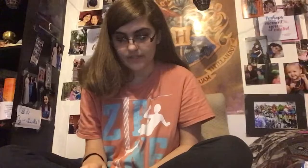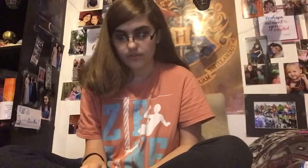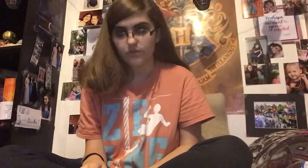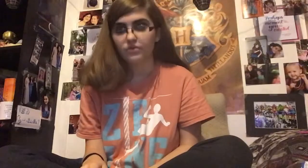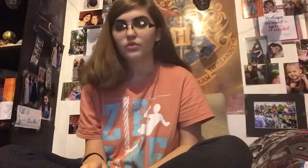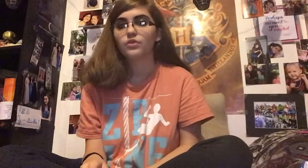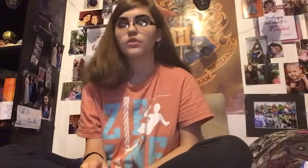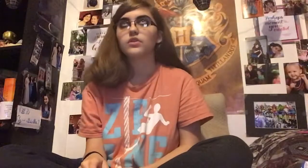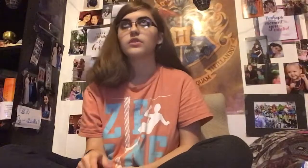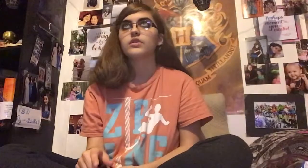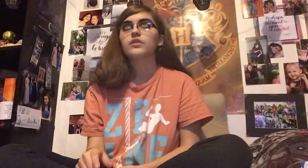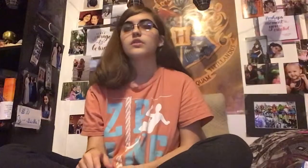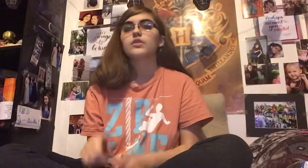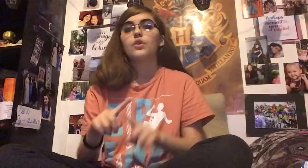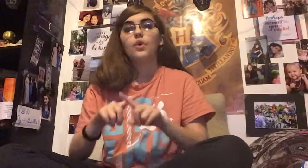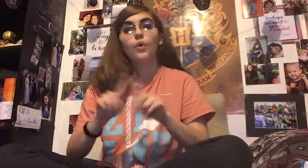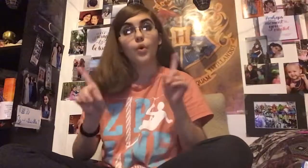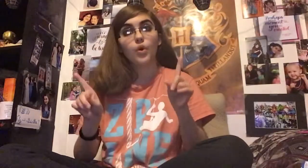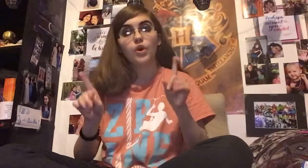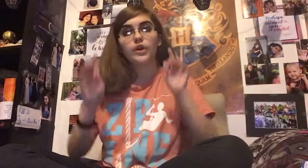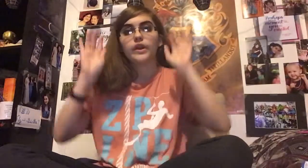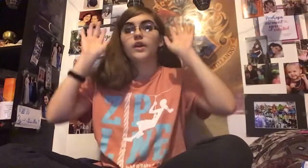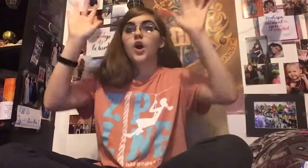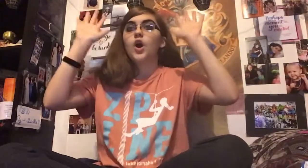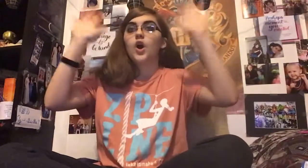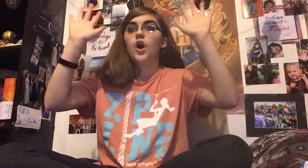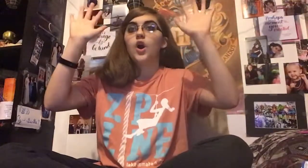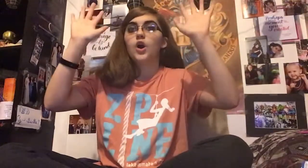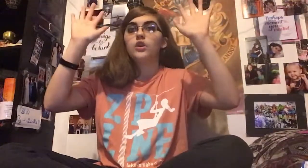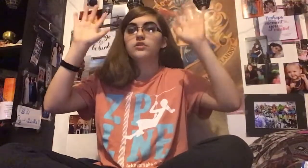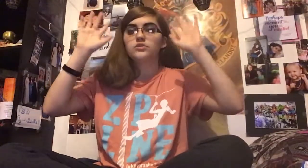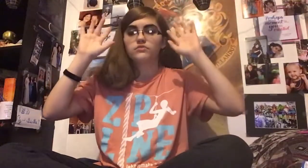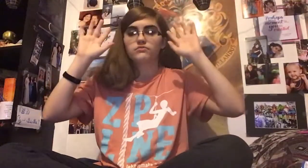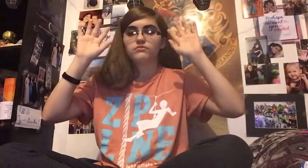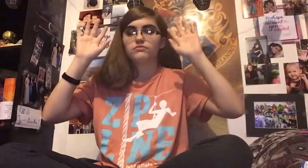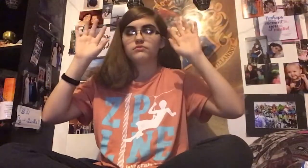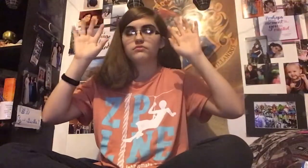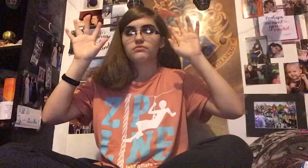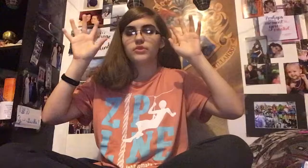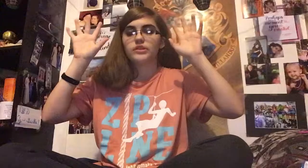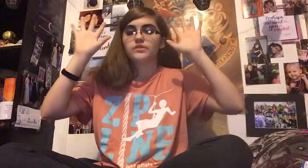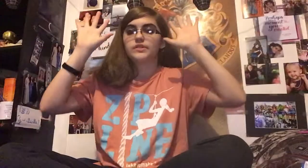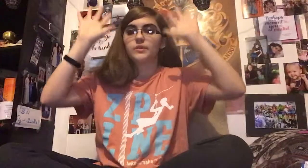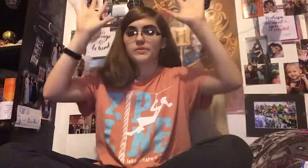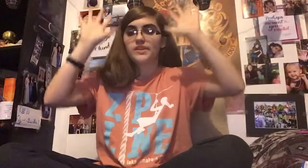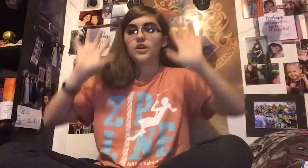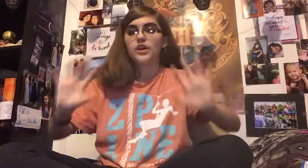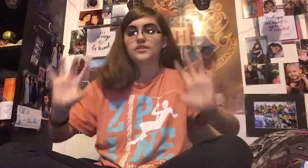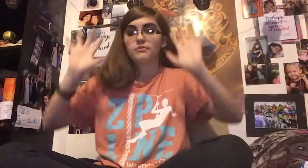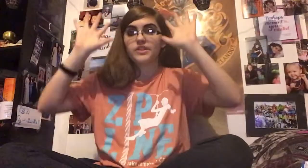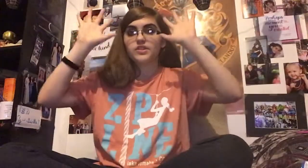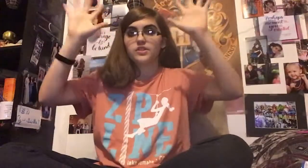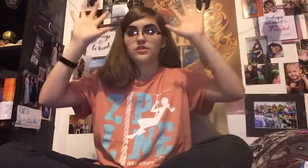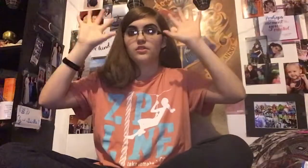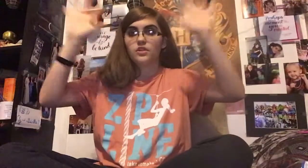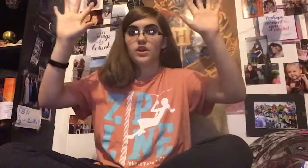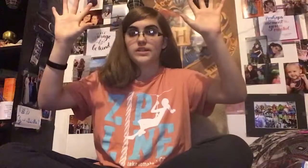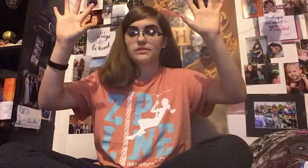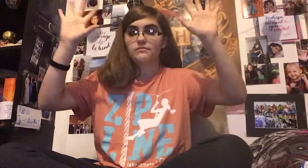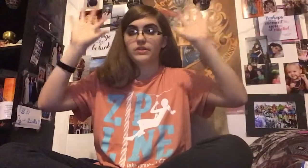still. Or in awe. So it's like, almost like awesome, but it's just awesome. Like